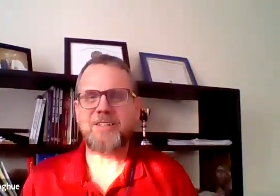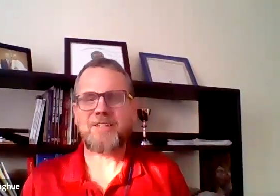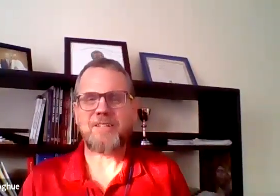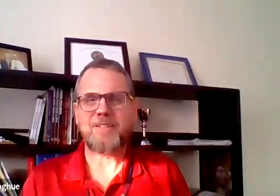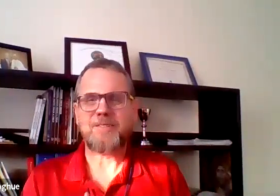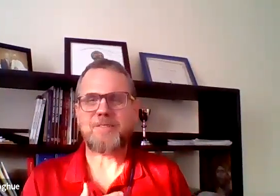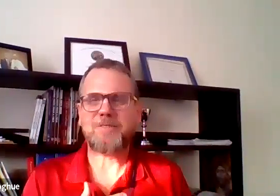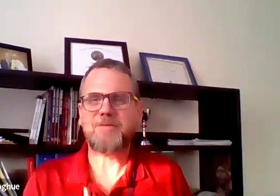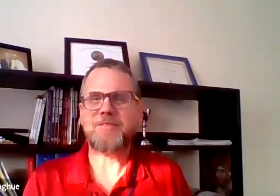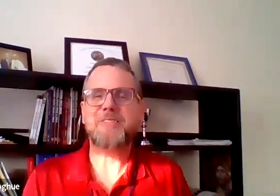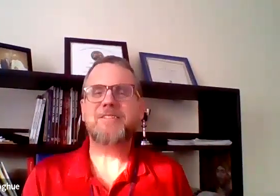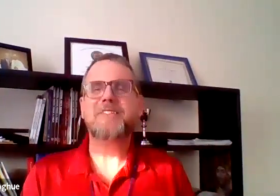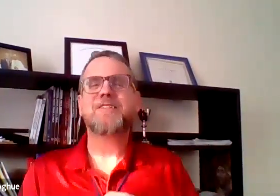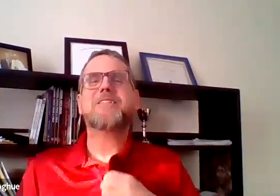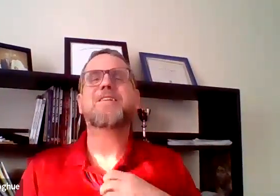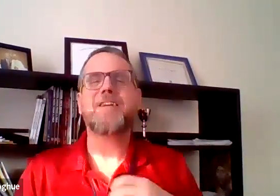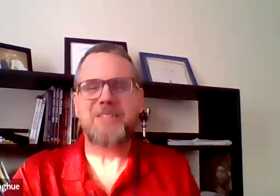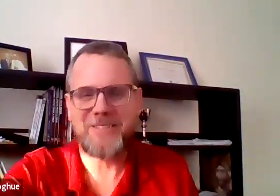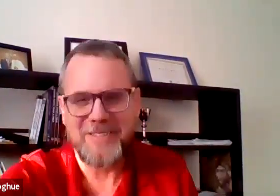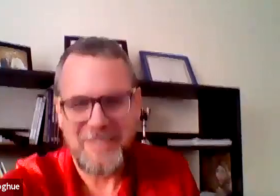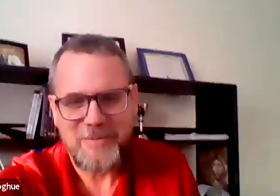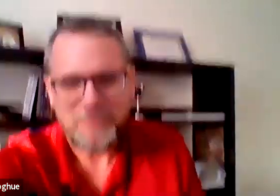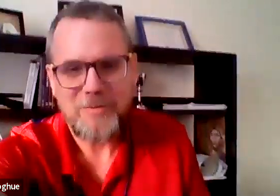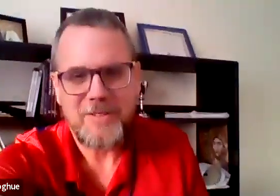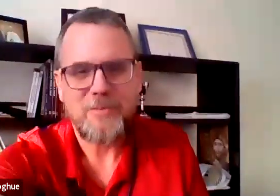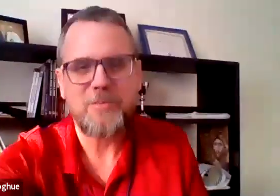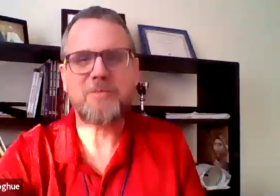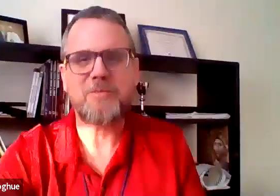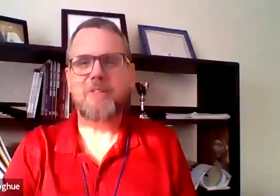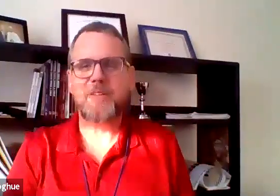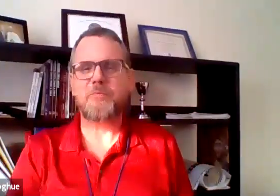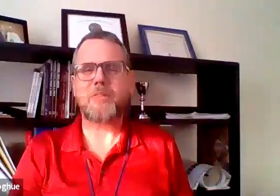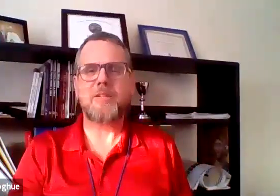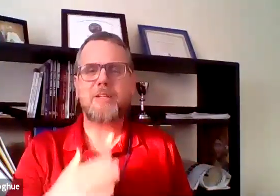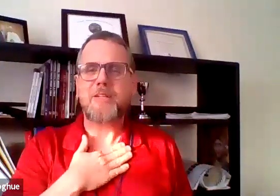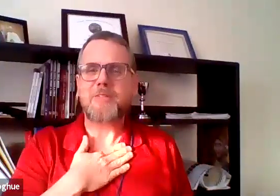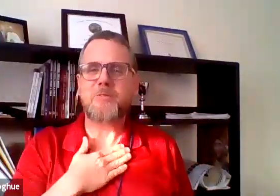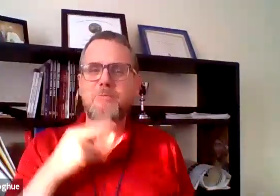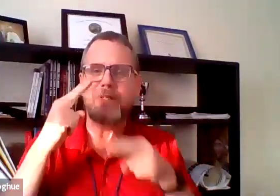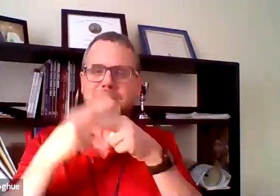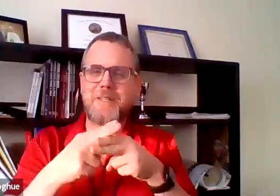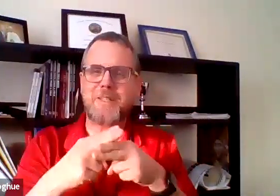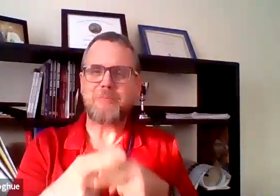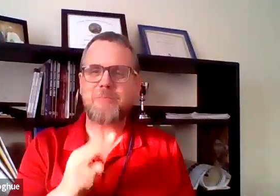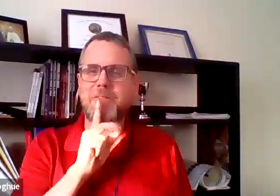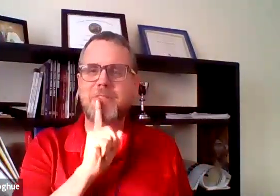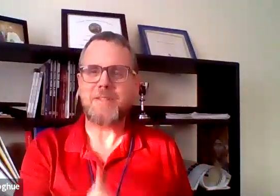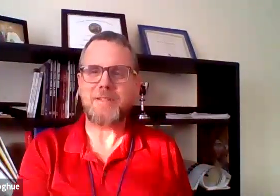Again, we can like see your throat up, Kevin. You gotta tell. So my name